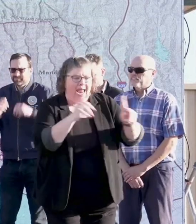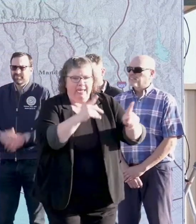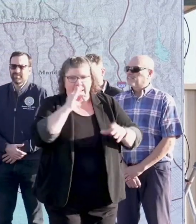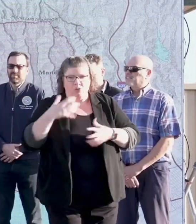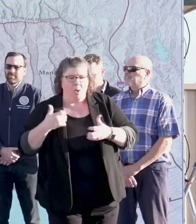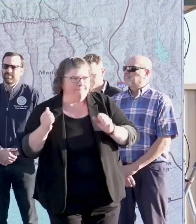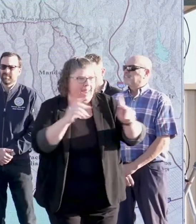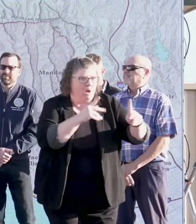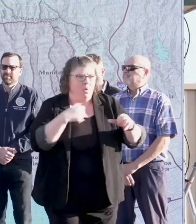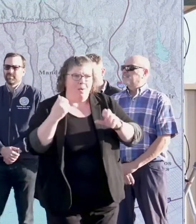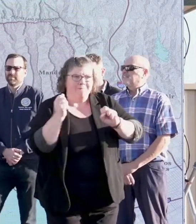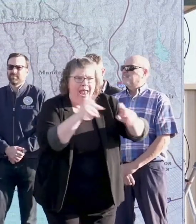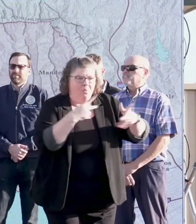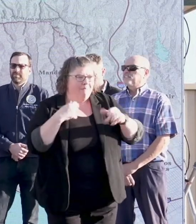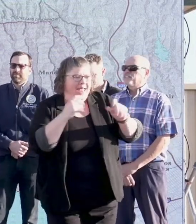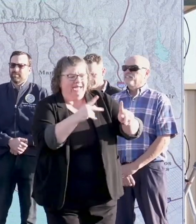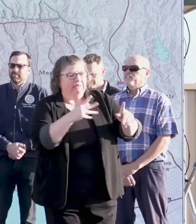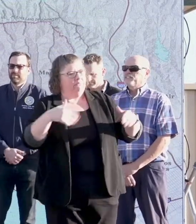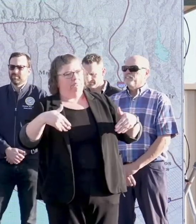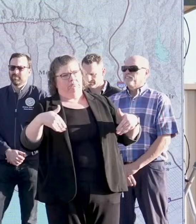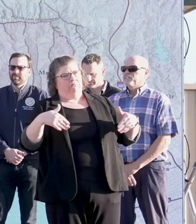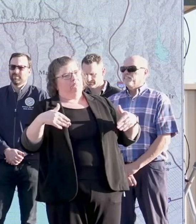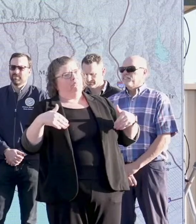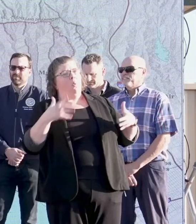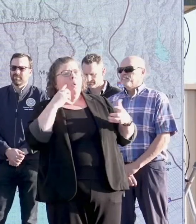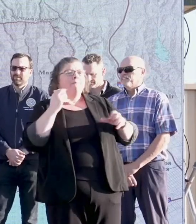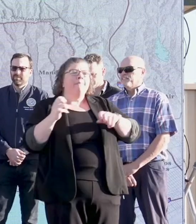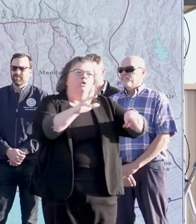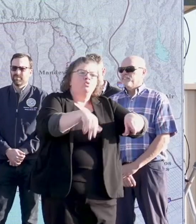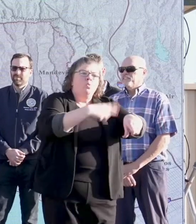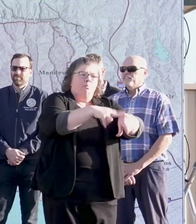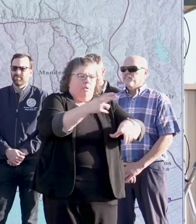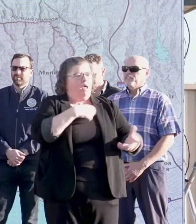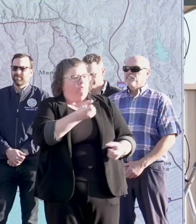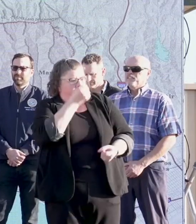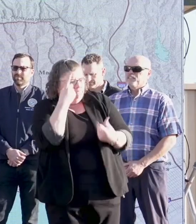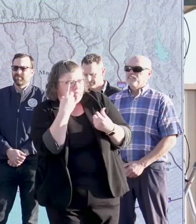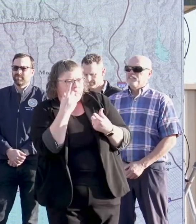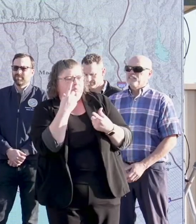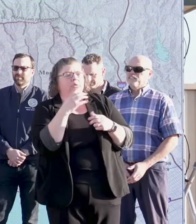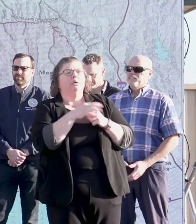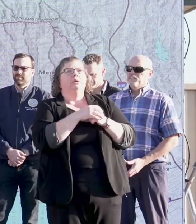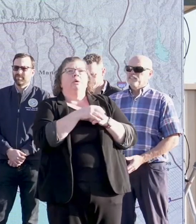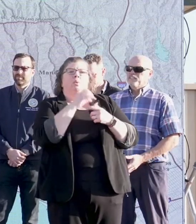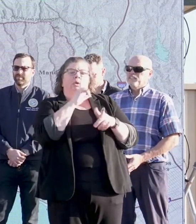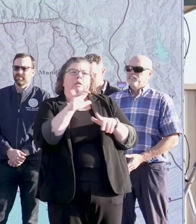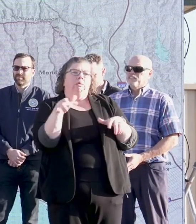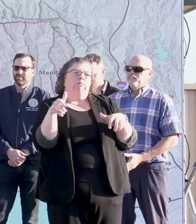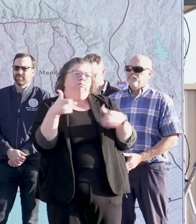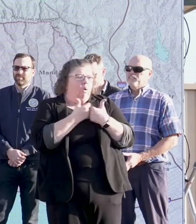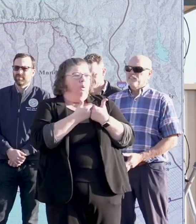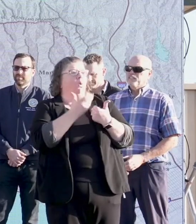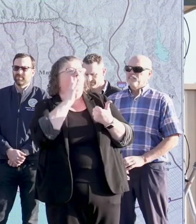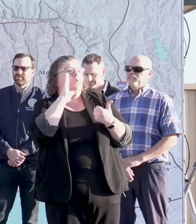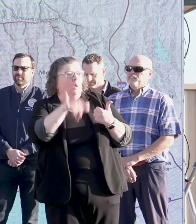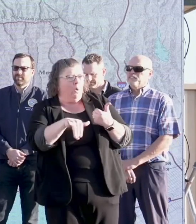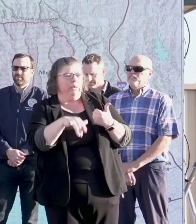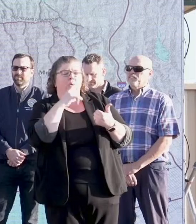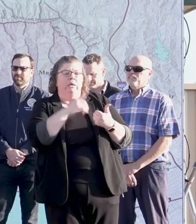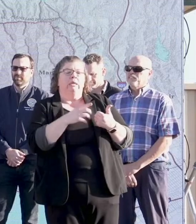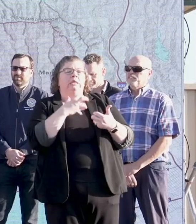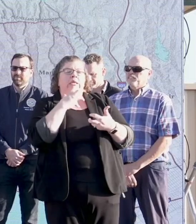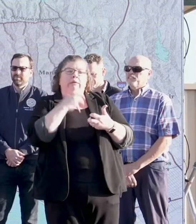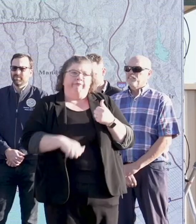home. We're eager to get back to some sense of normalcy. And I know that it has been a challenging moment. I know that it was difficult